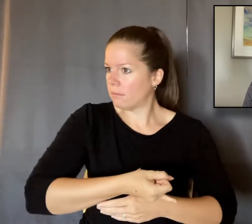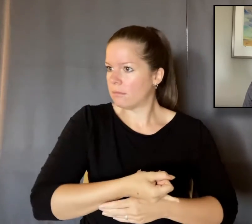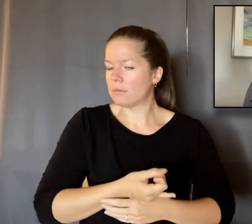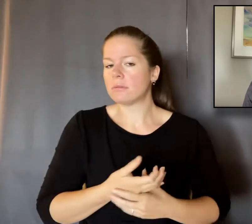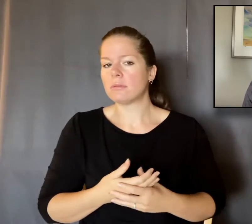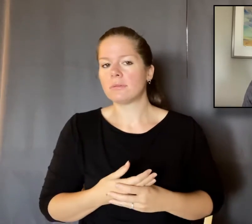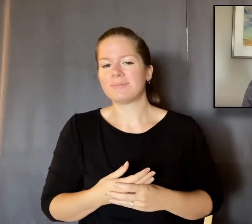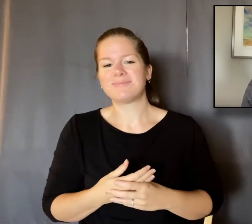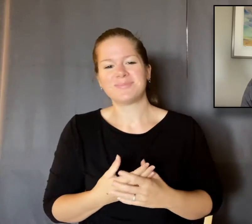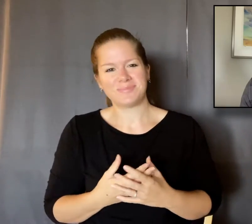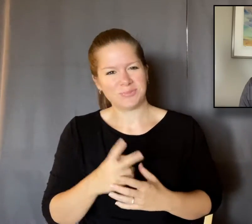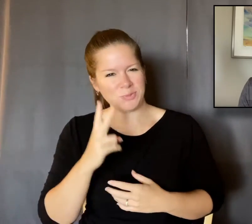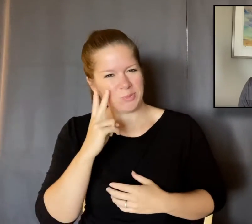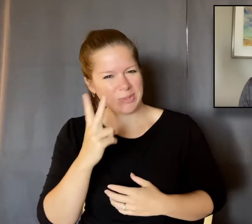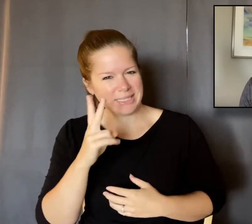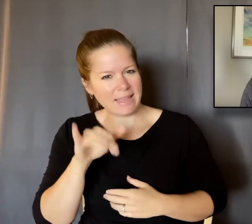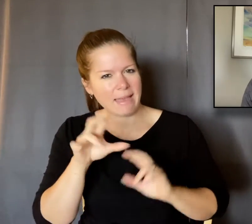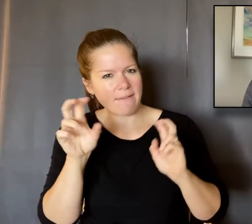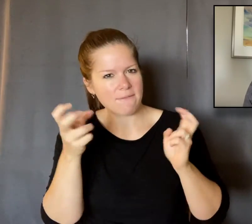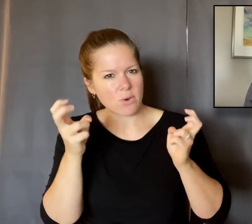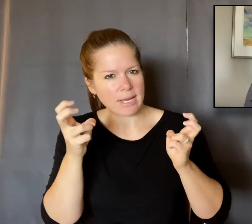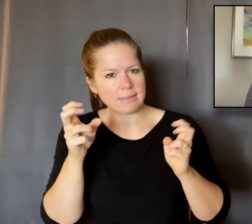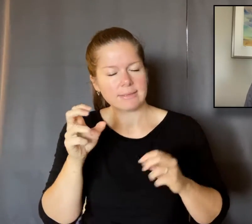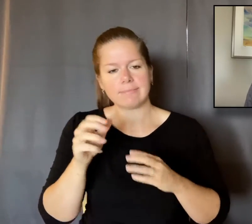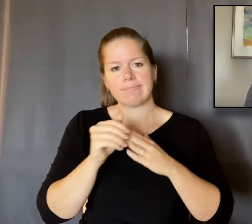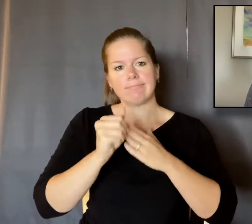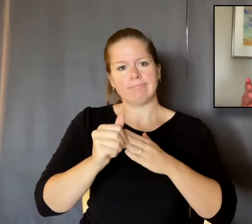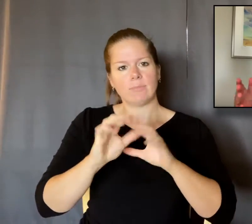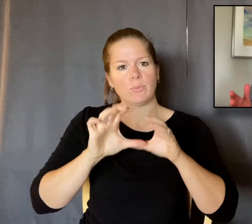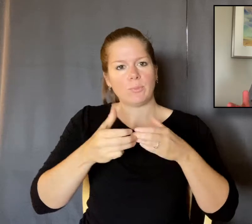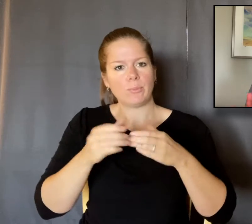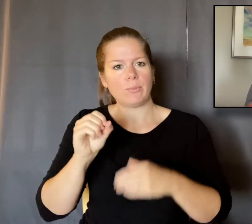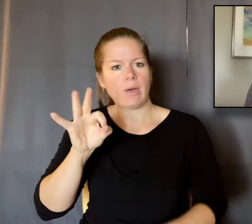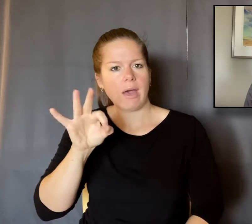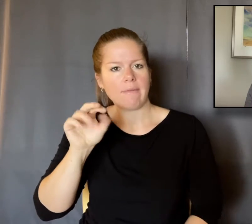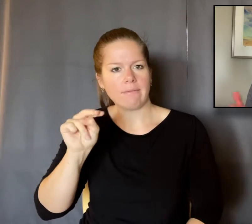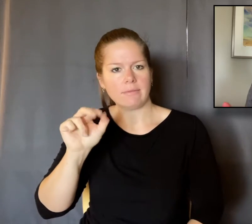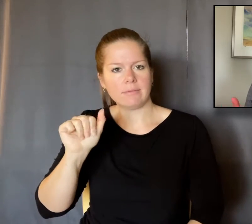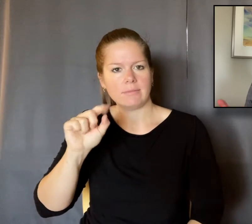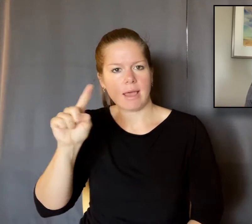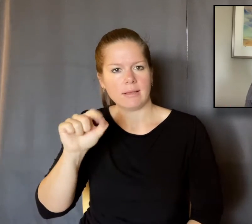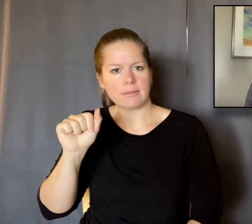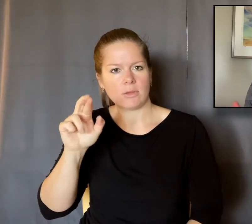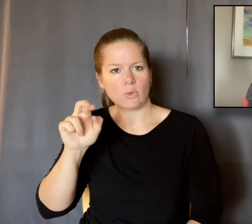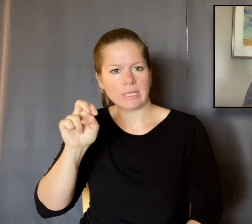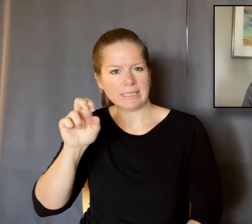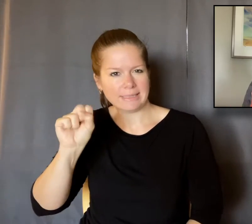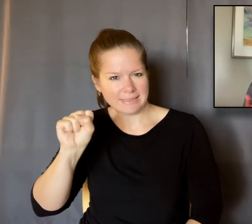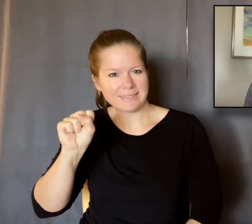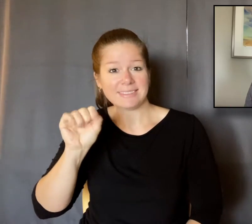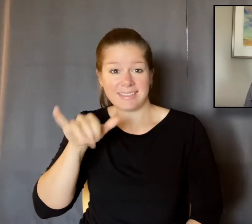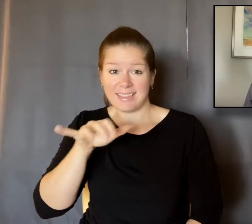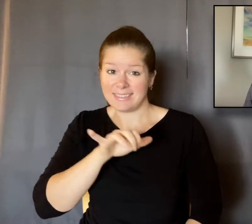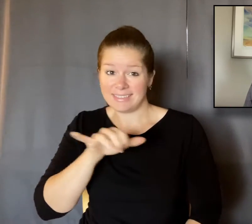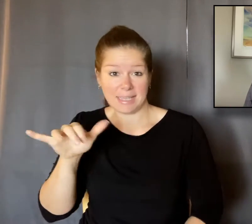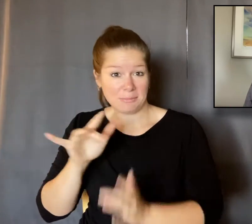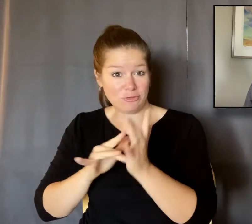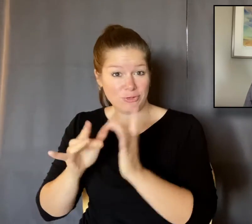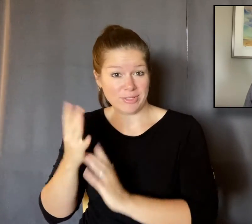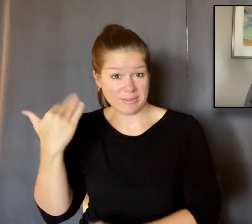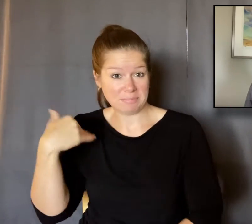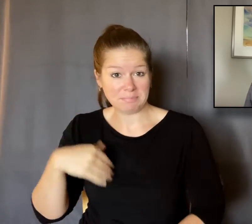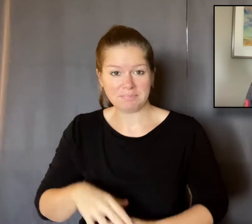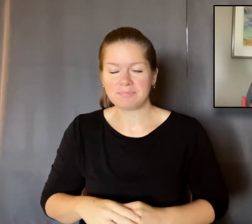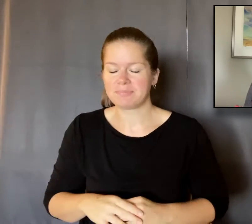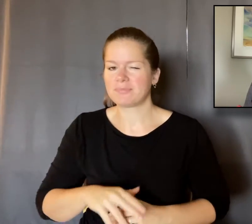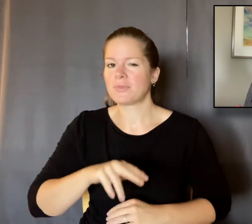the ringleader of the sect of the Nazarenes. Who does that remind you of? Jesus of Nazareth. So he's accusing him of being a Christian and all of these things. Paul goes